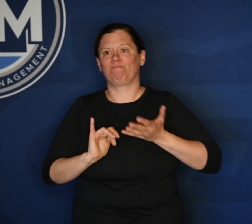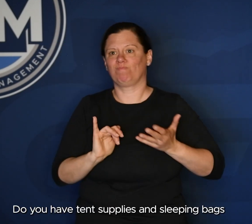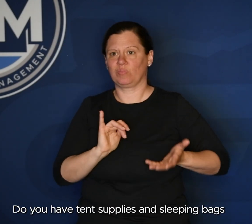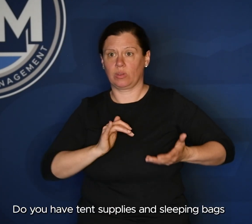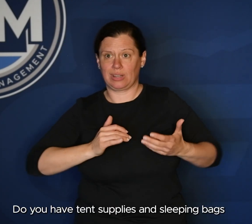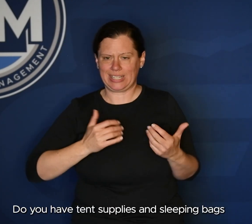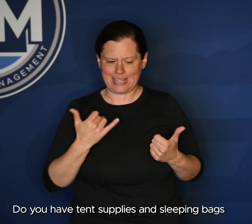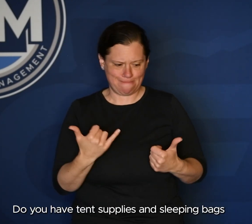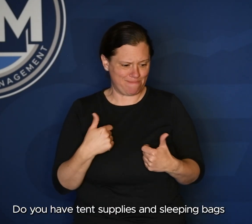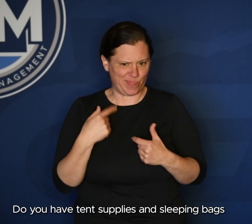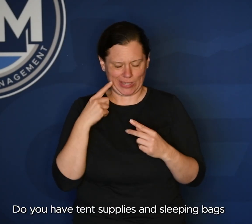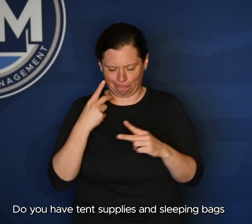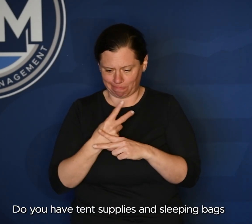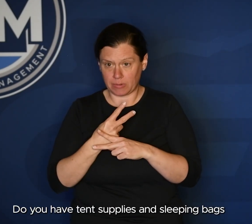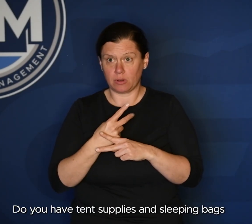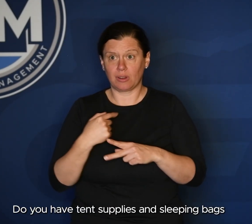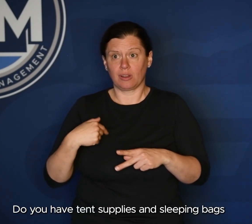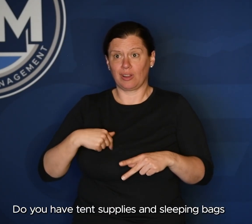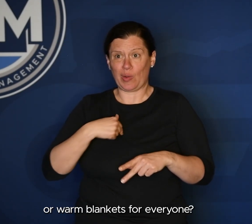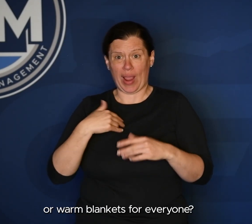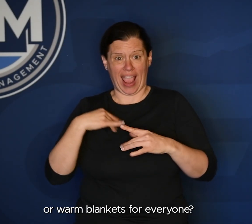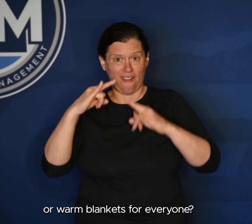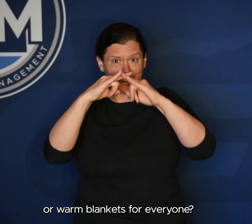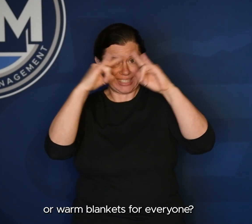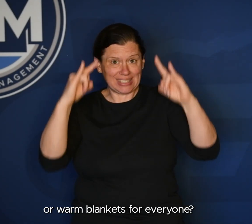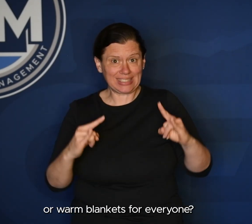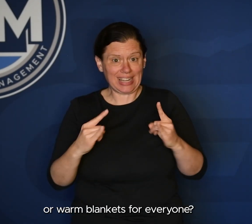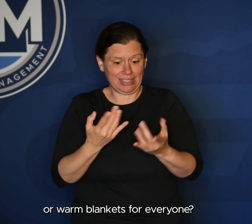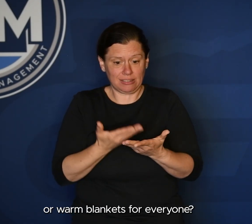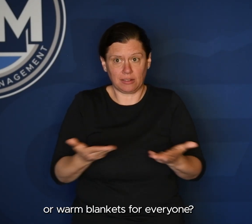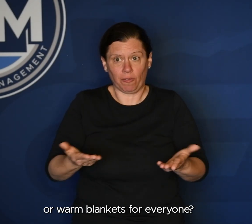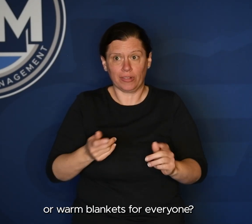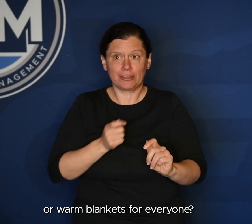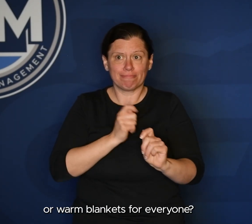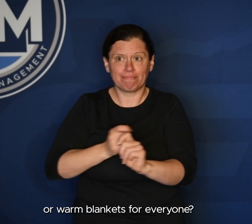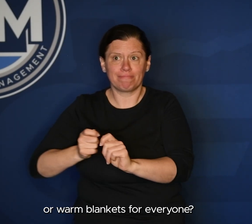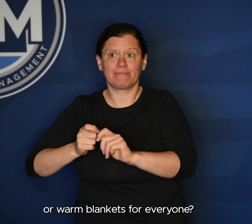Do you have tent supplies and sleeping bags or warm blankets for everyone?